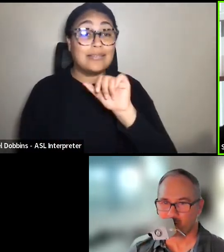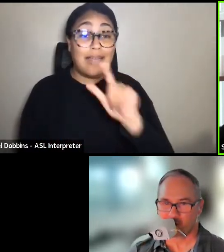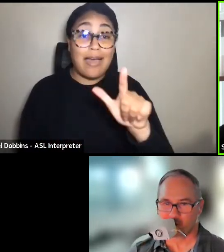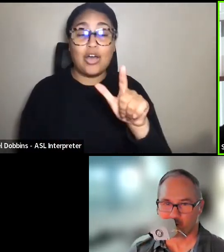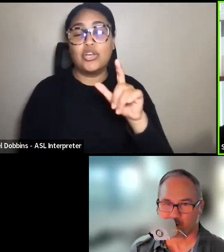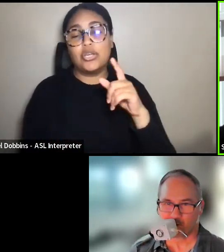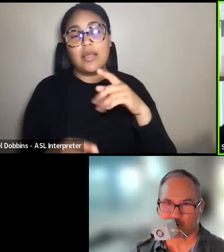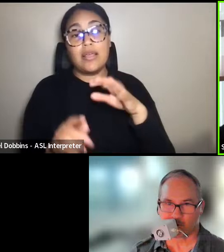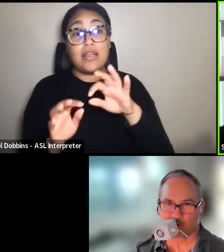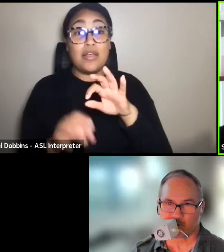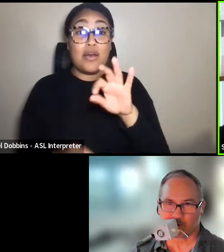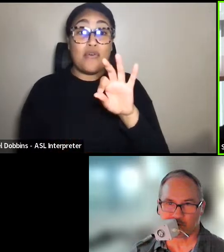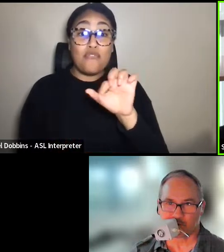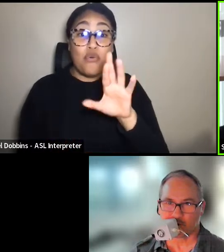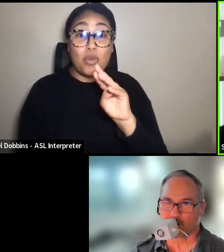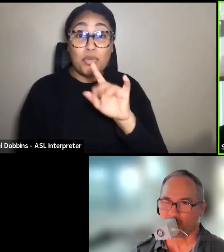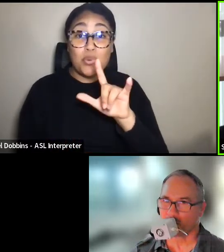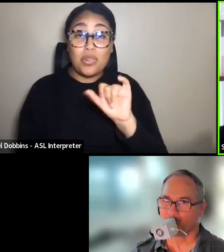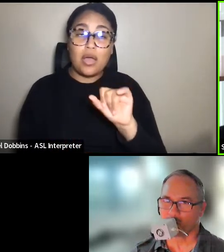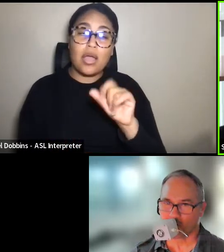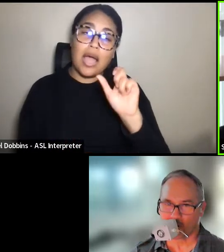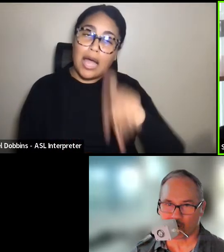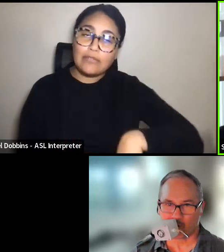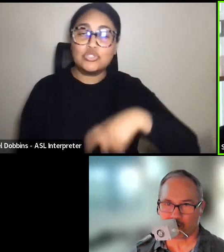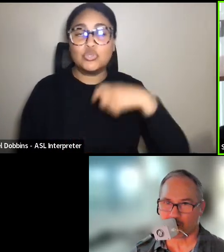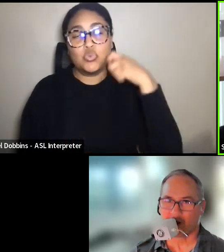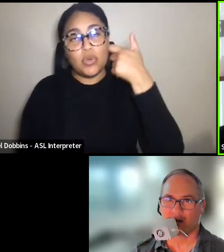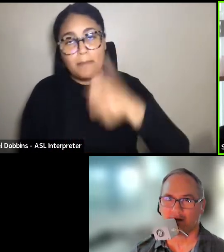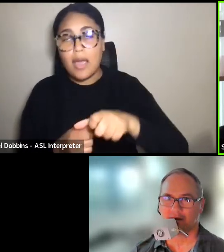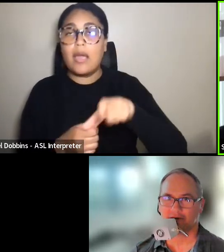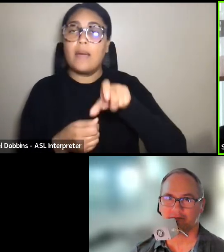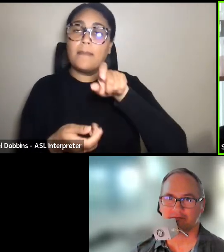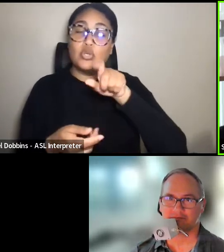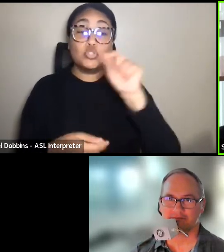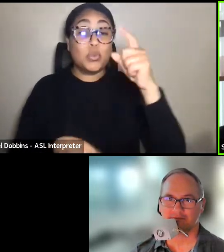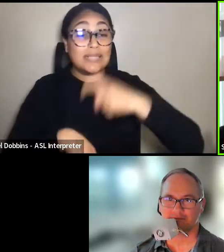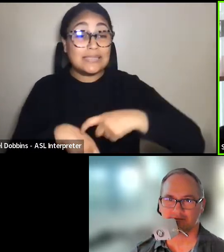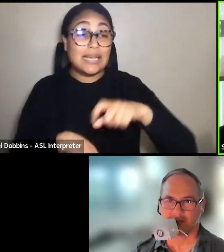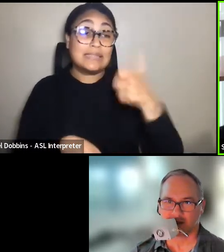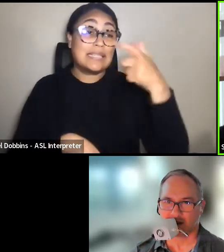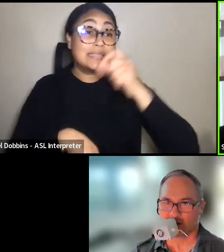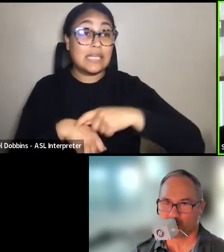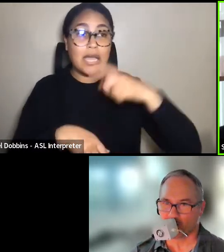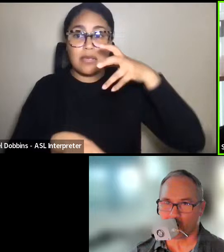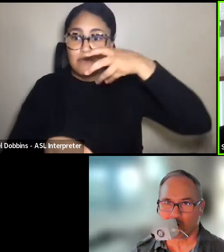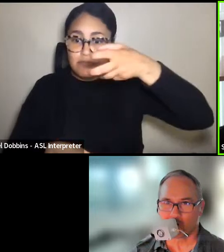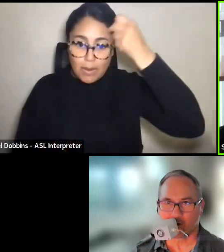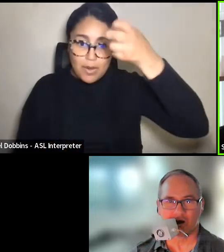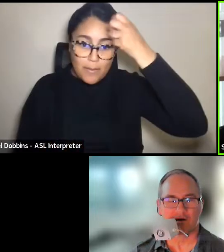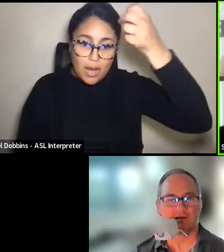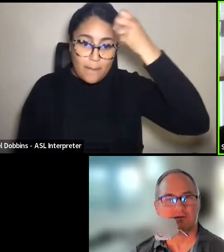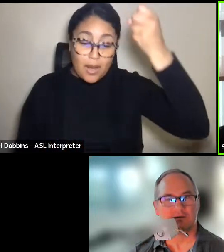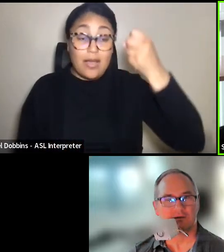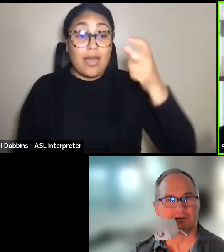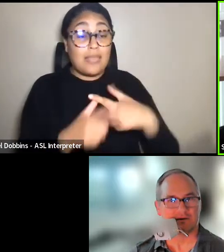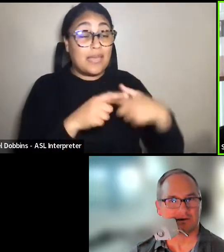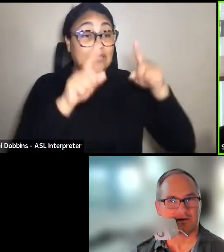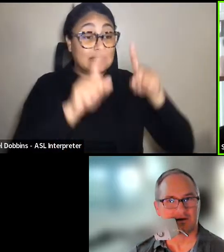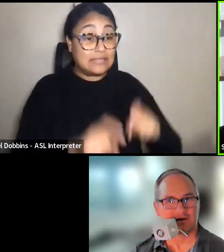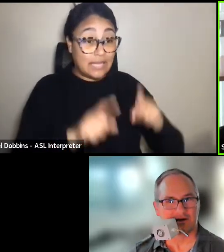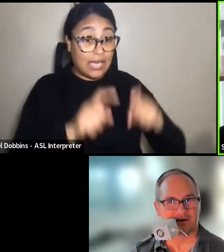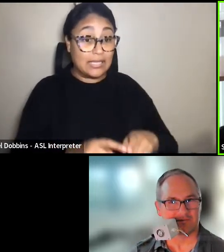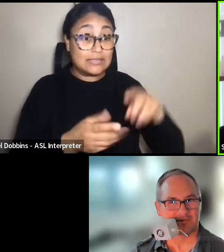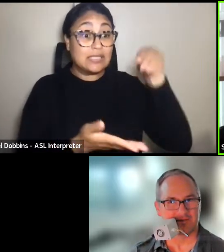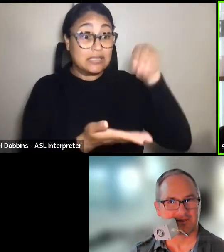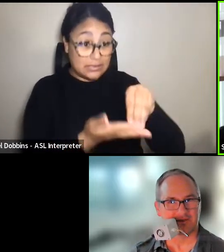formula, and you memorize it. I remember writing it out 10 times, 20 times, memorize it, get the test in your hand. I would immediately